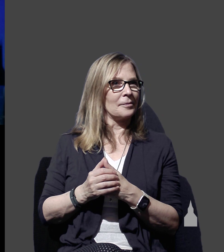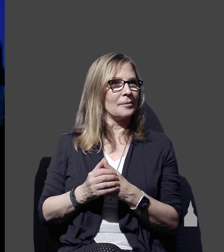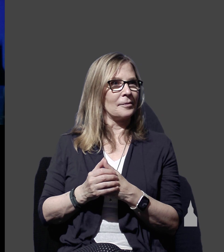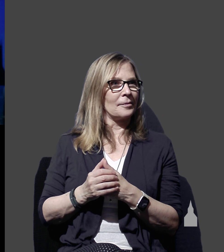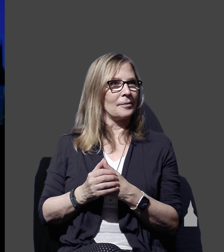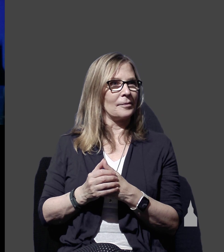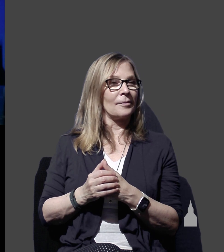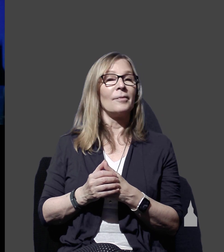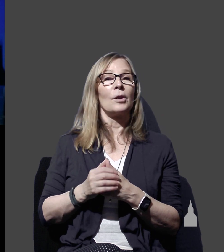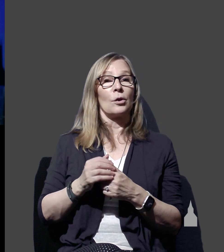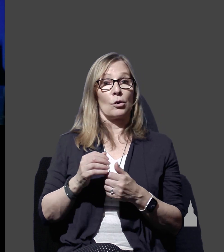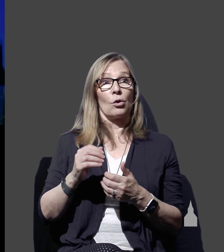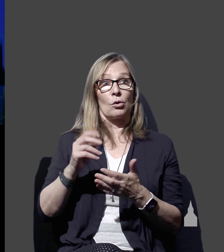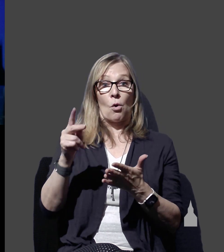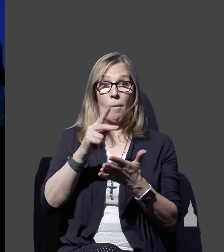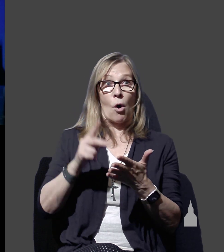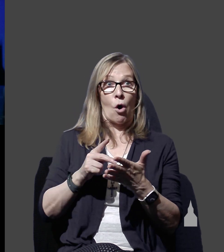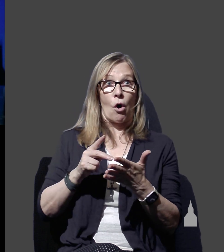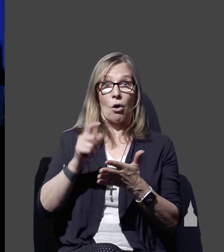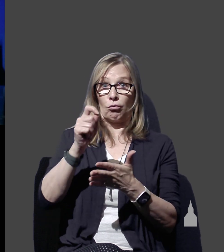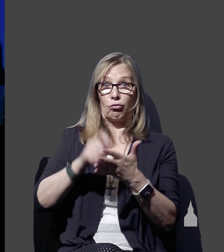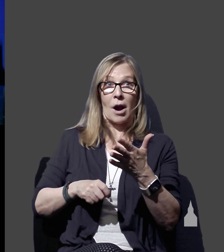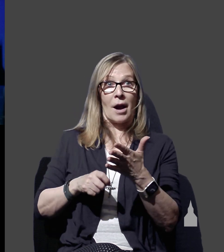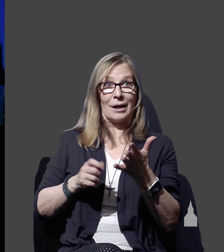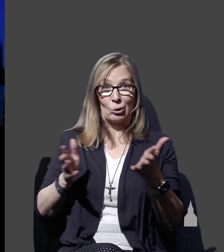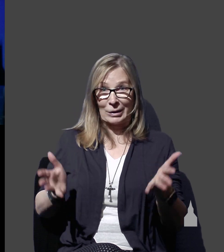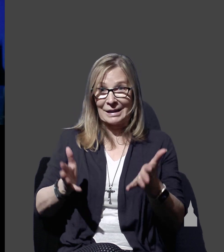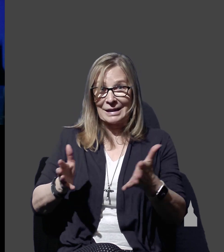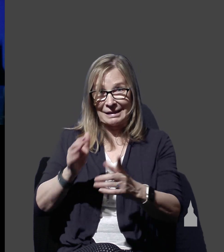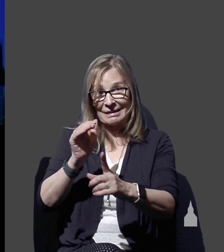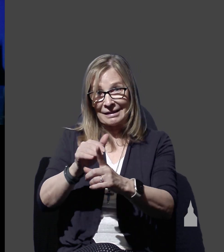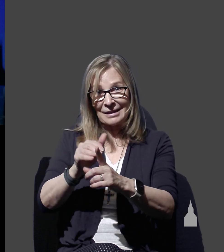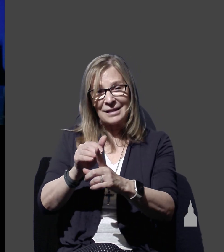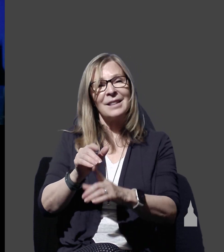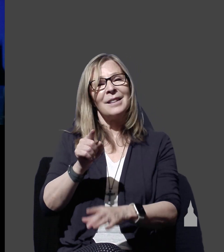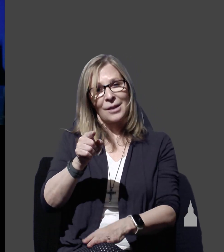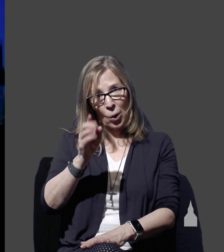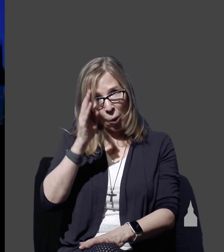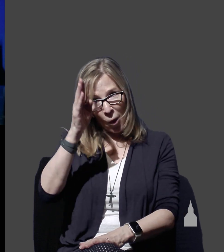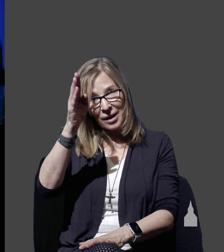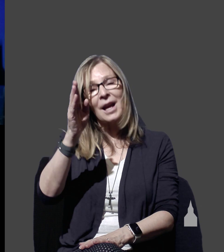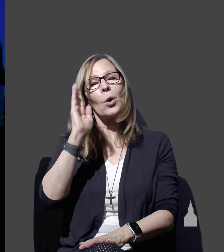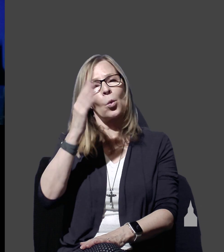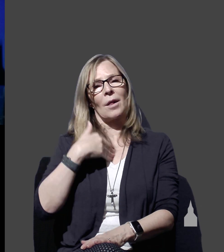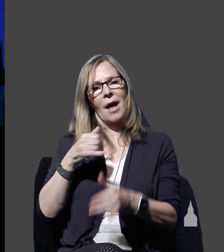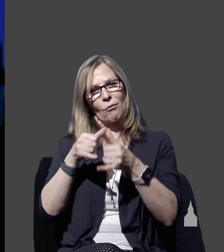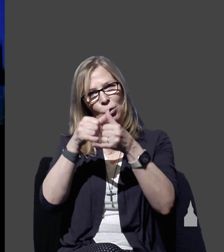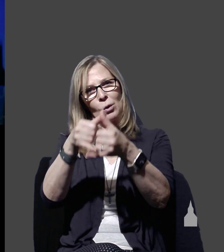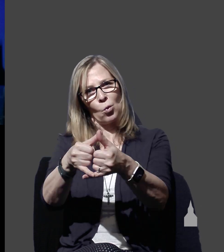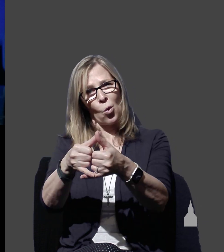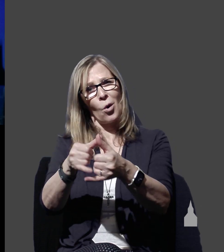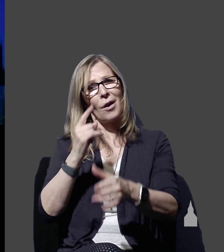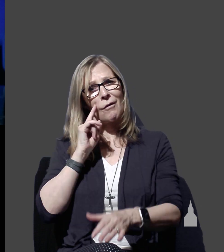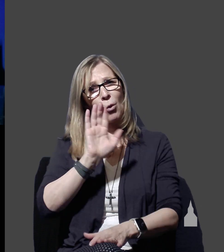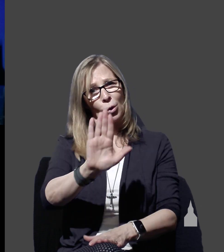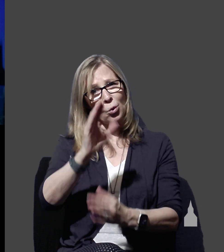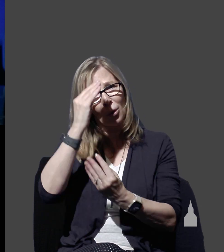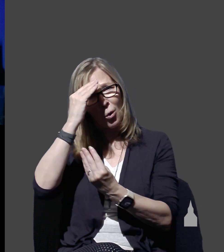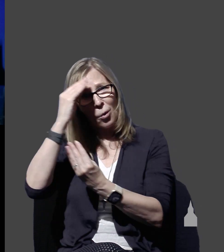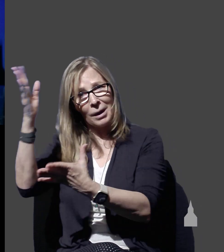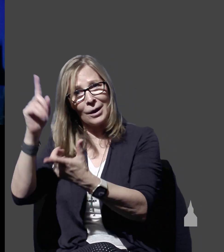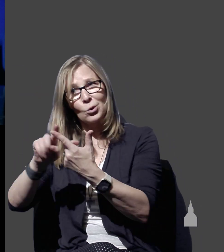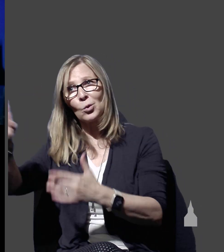He's reminding his hearers that there are rewards one day with God for our obedience to his commands.